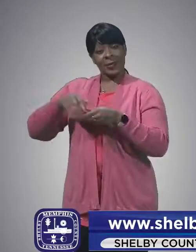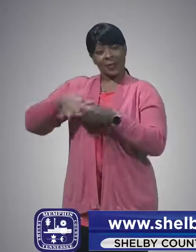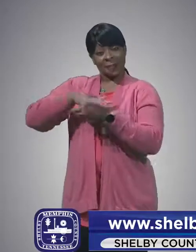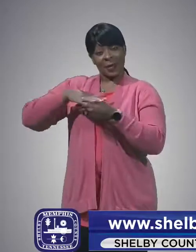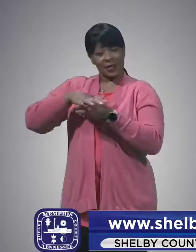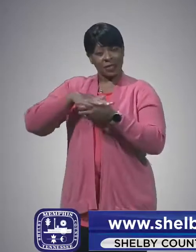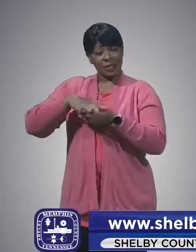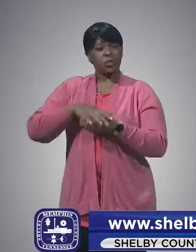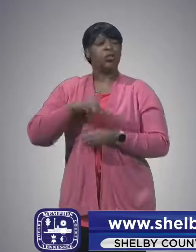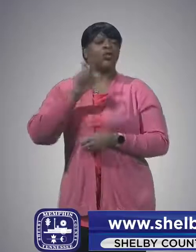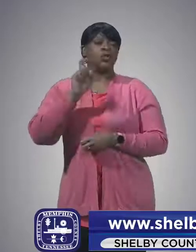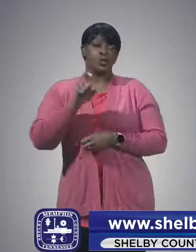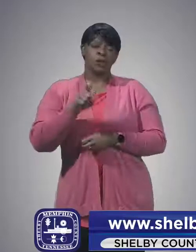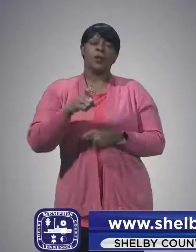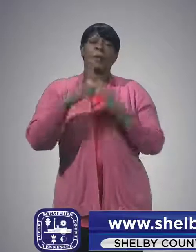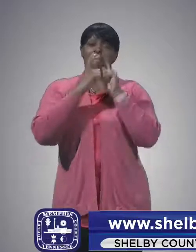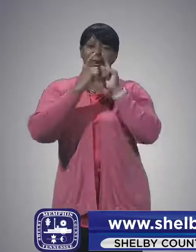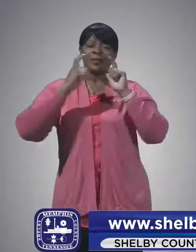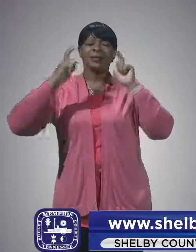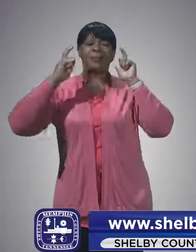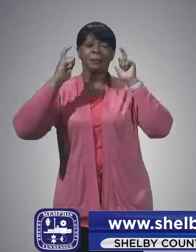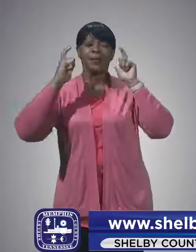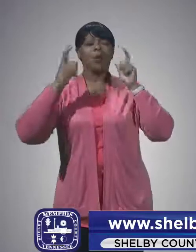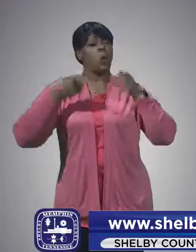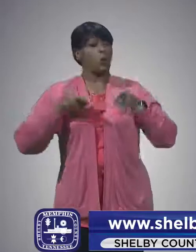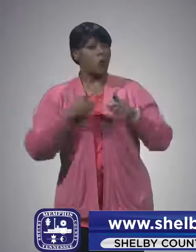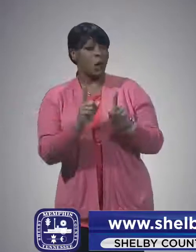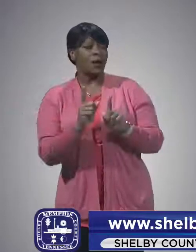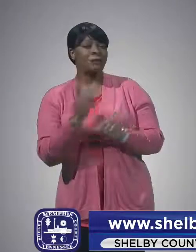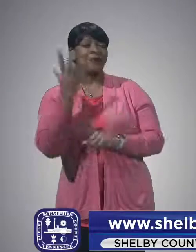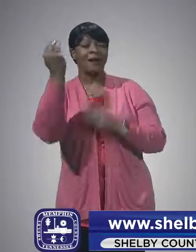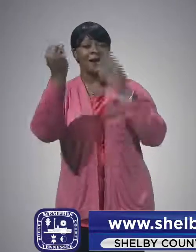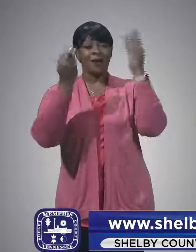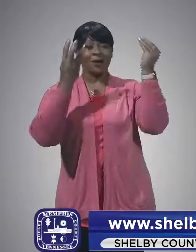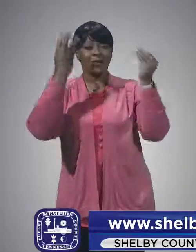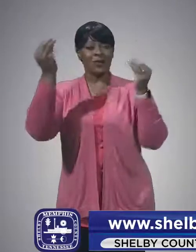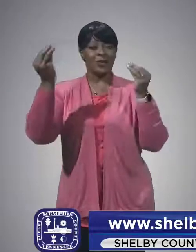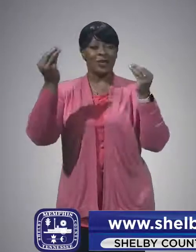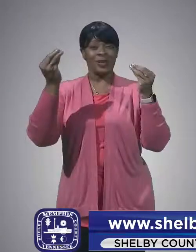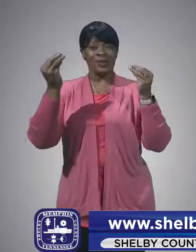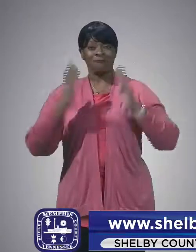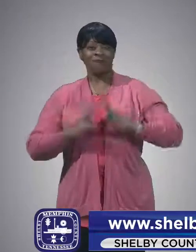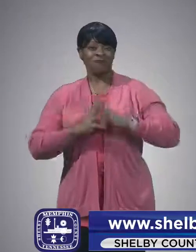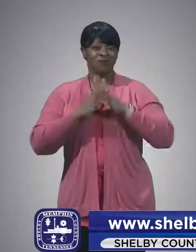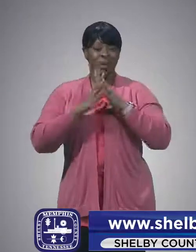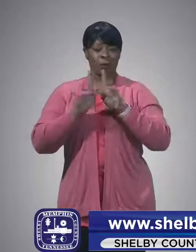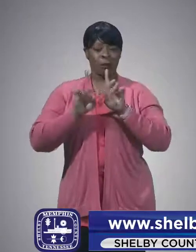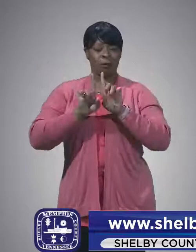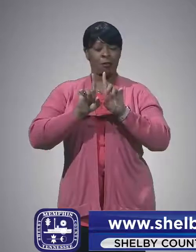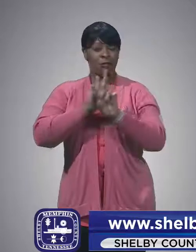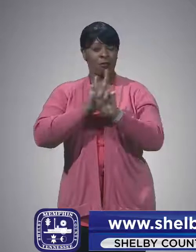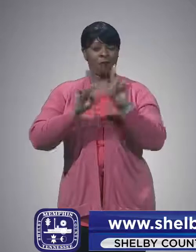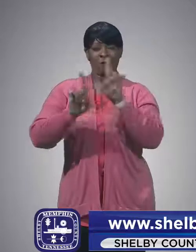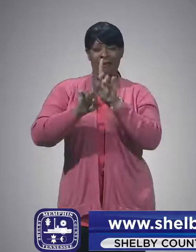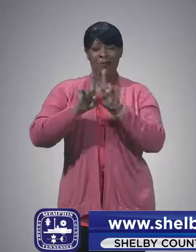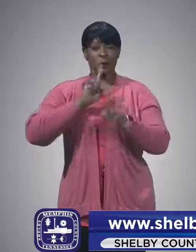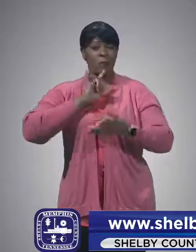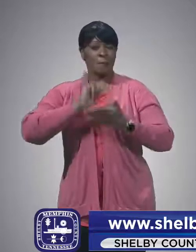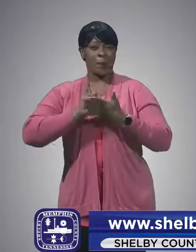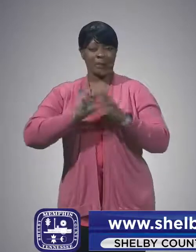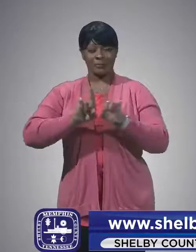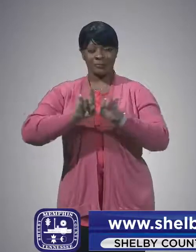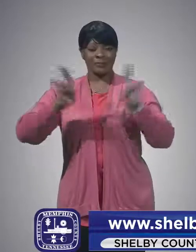spaces, and you should also be masking up when you are in outdoor spaces that are crowded and you cannot